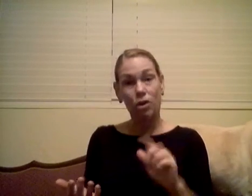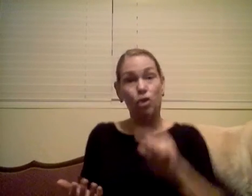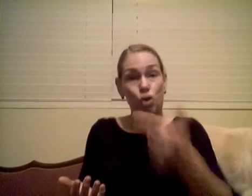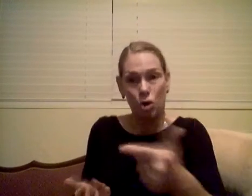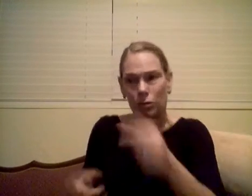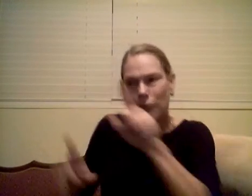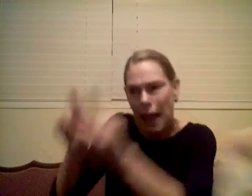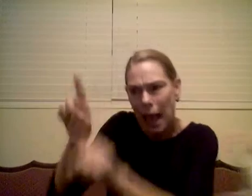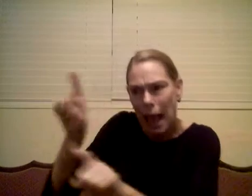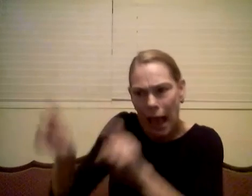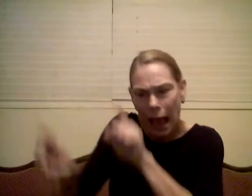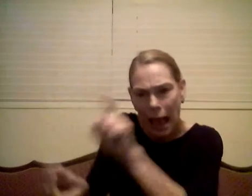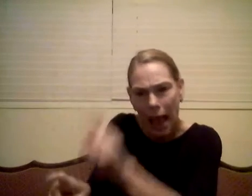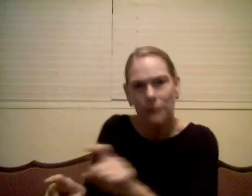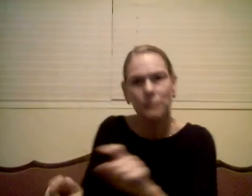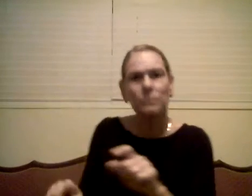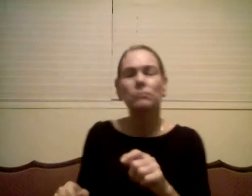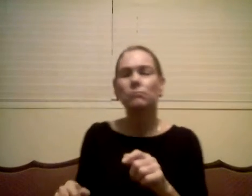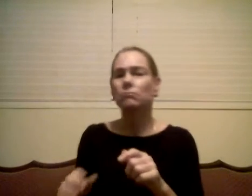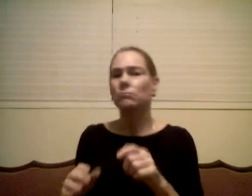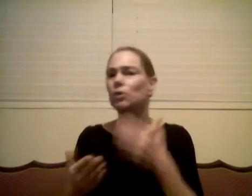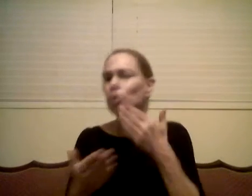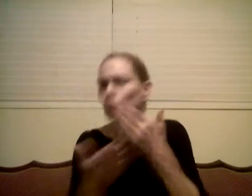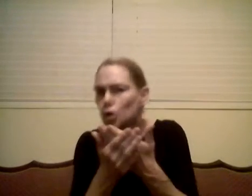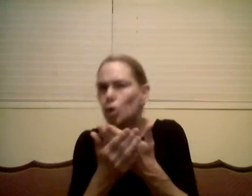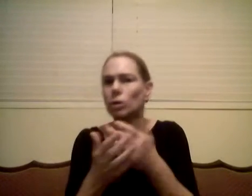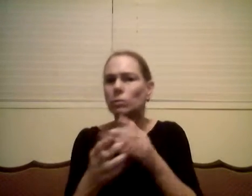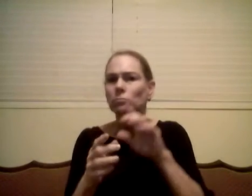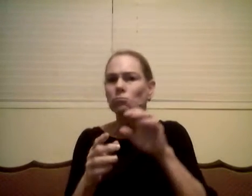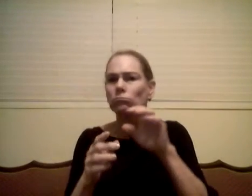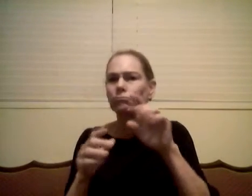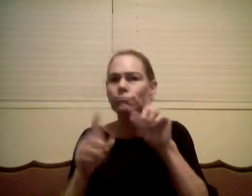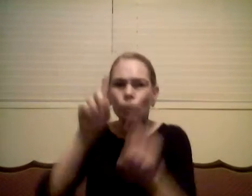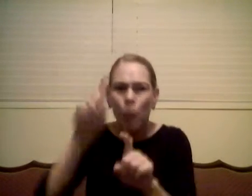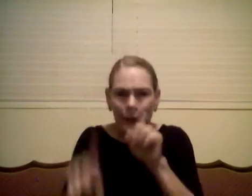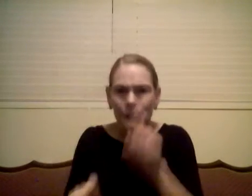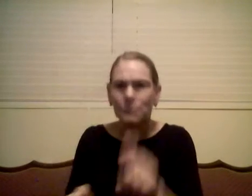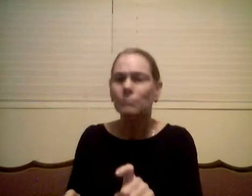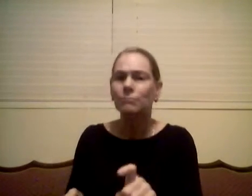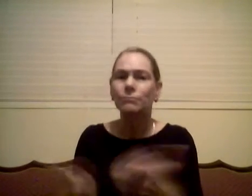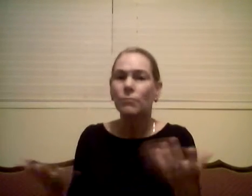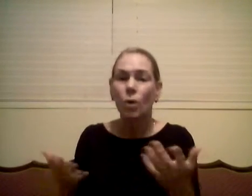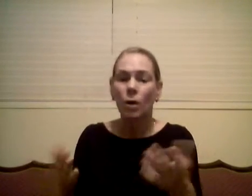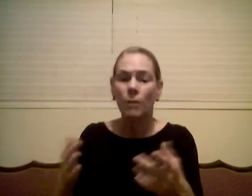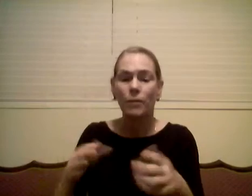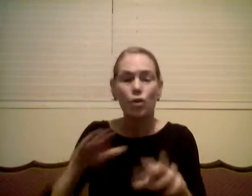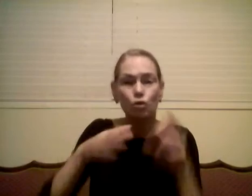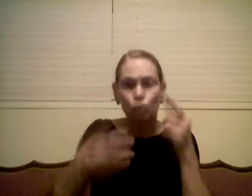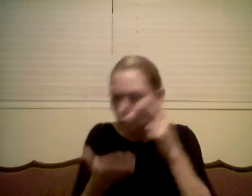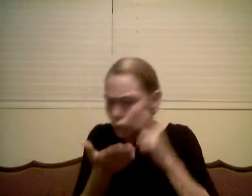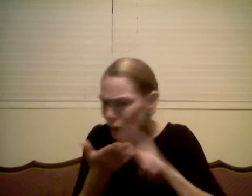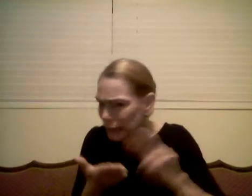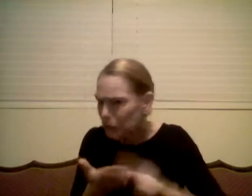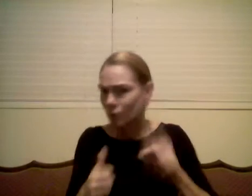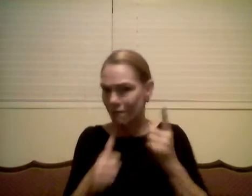you? So ask good questions based on research. My favorite story of this, a colleague of mine, her name is